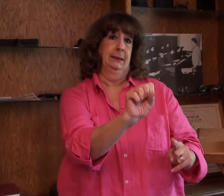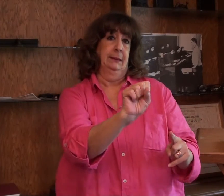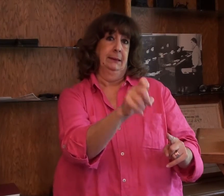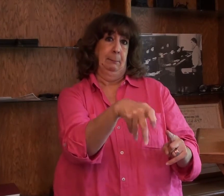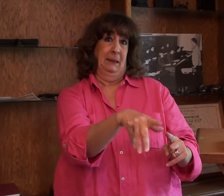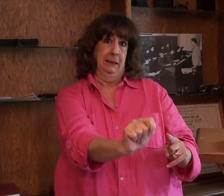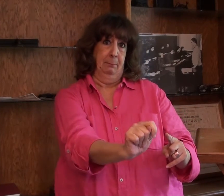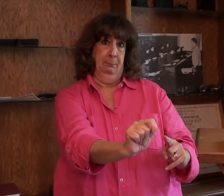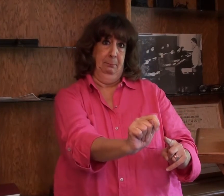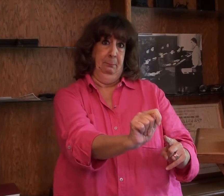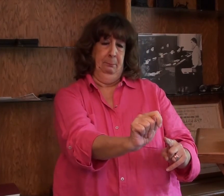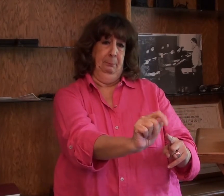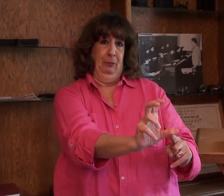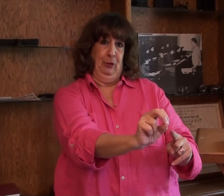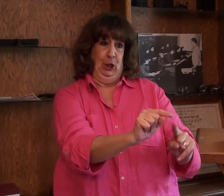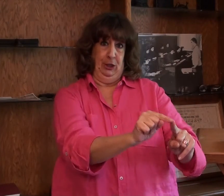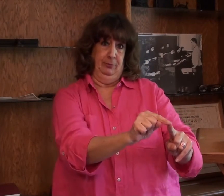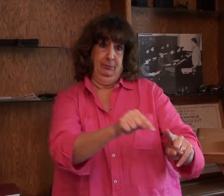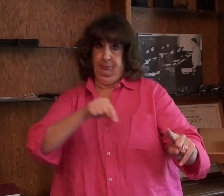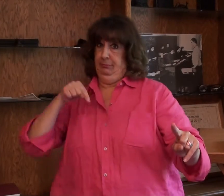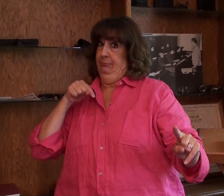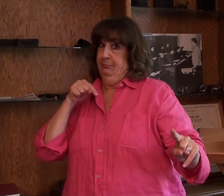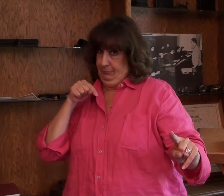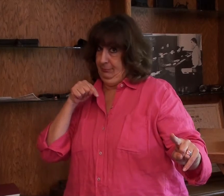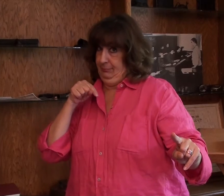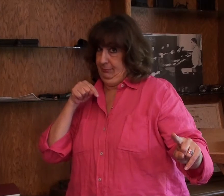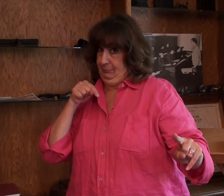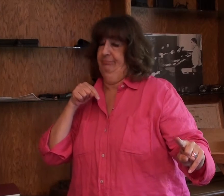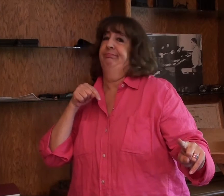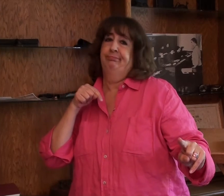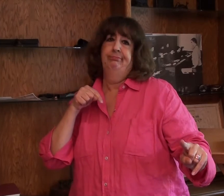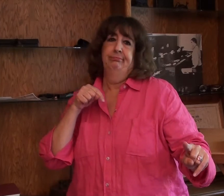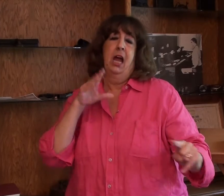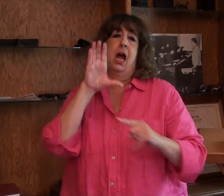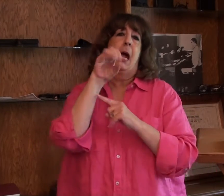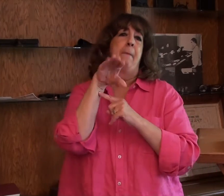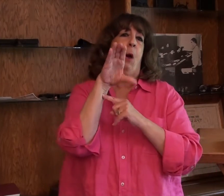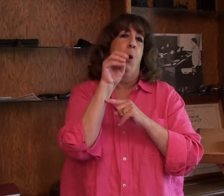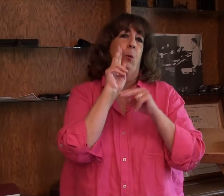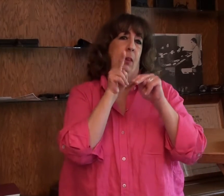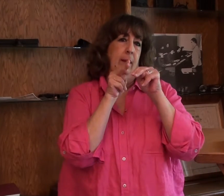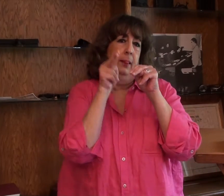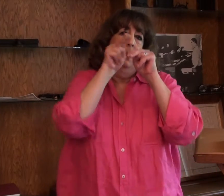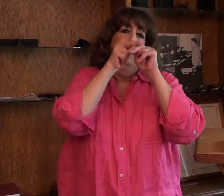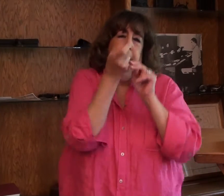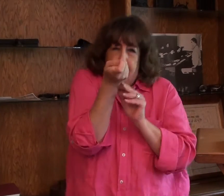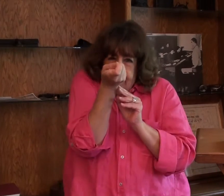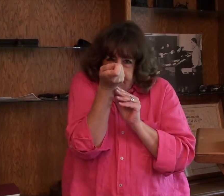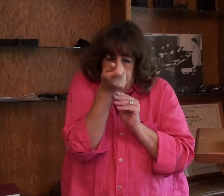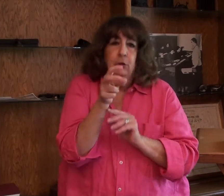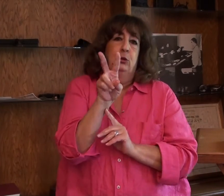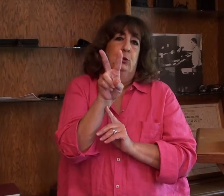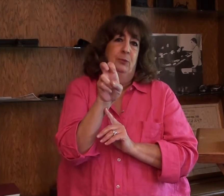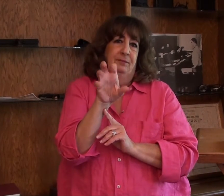$200 expires, from July 1st until September 1st, we're going to raise that price